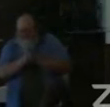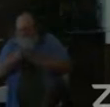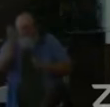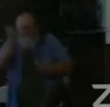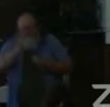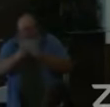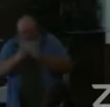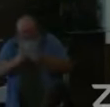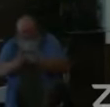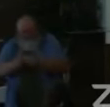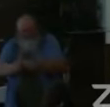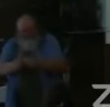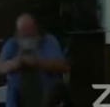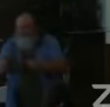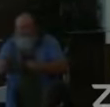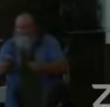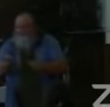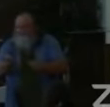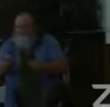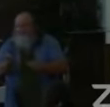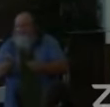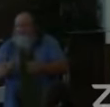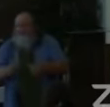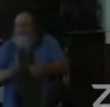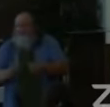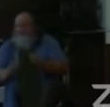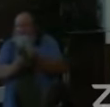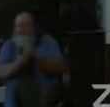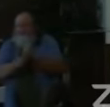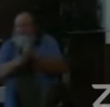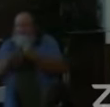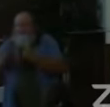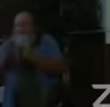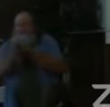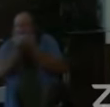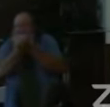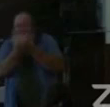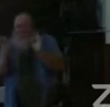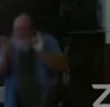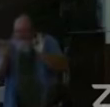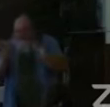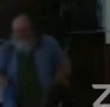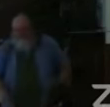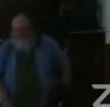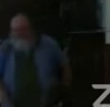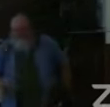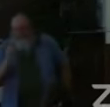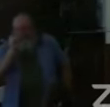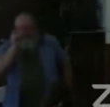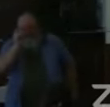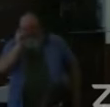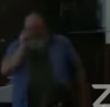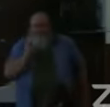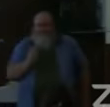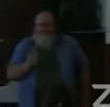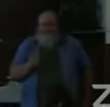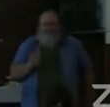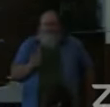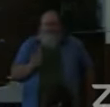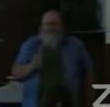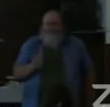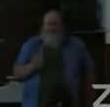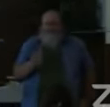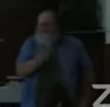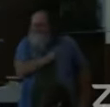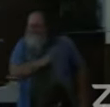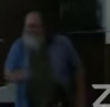would set them free right now to maybe they're at home, they can pray out loud, or if they're in the pew here today, they can pray out loud, or they can just whisper to themselves. But